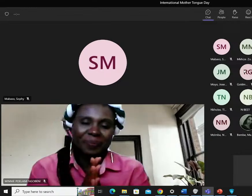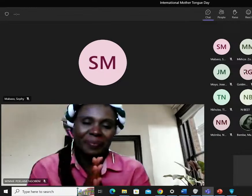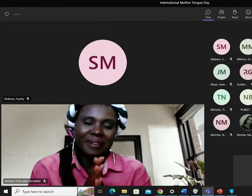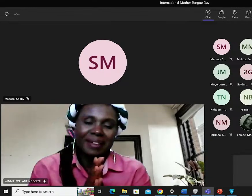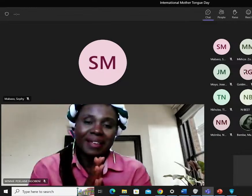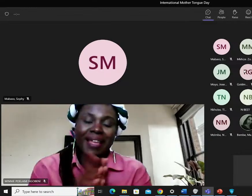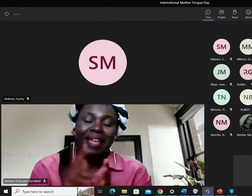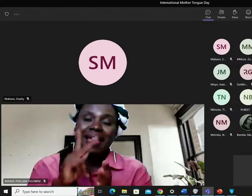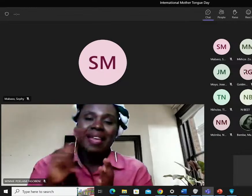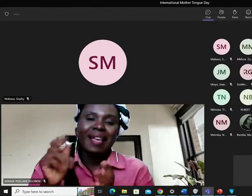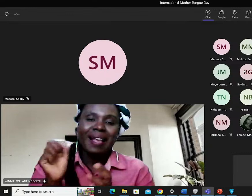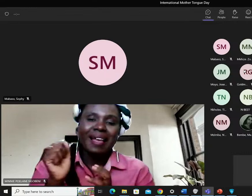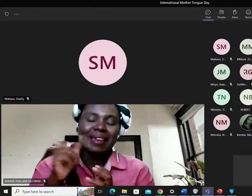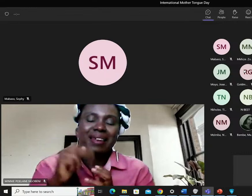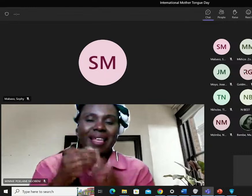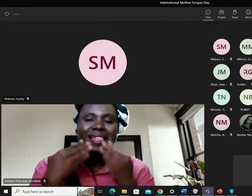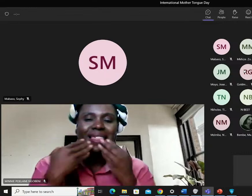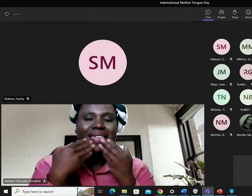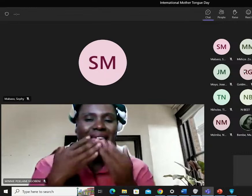Karina, thank you very